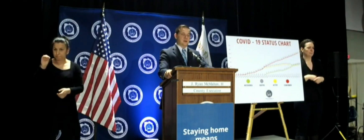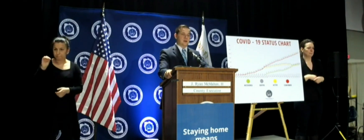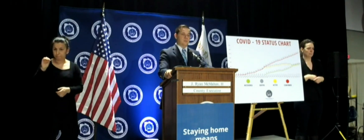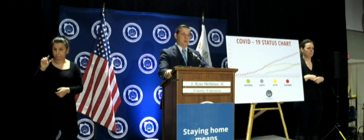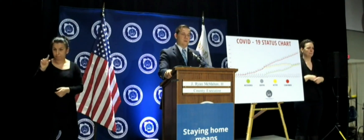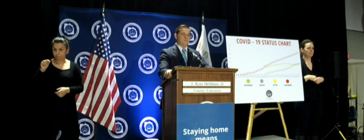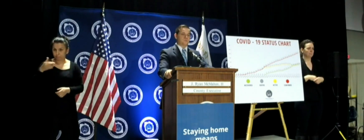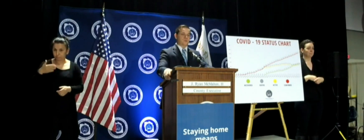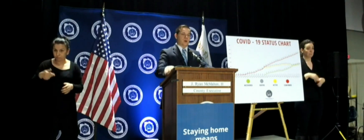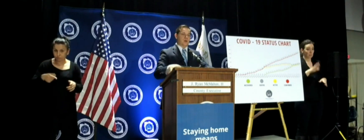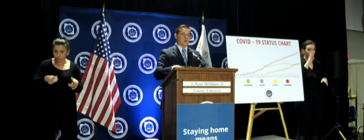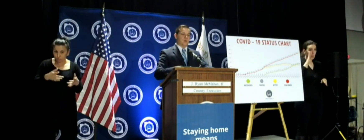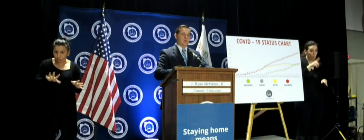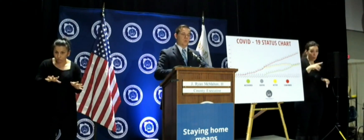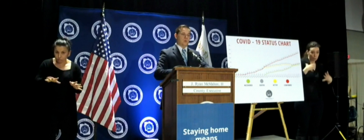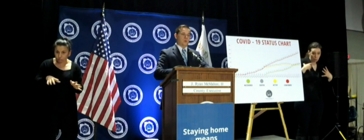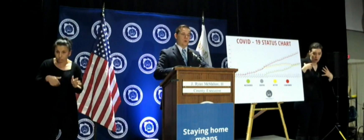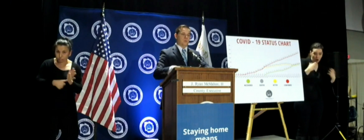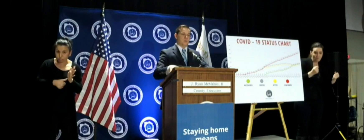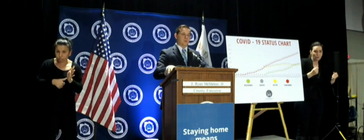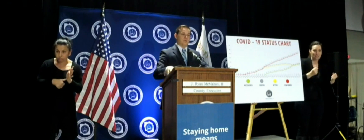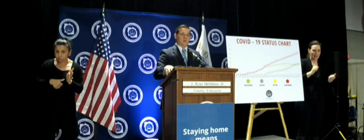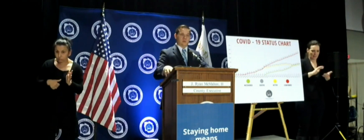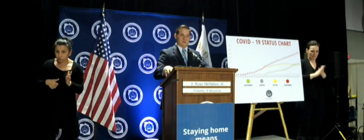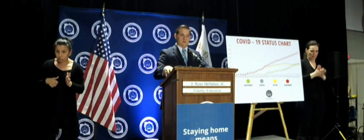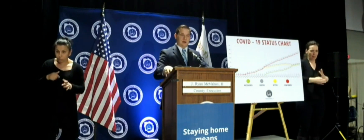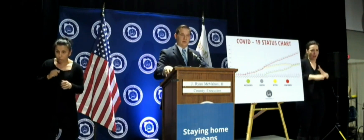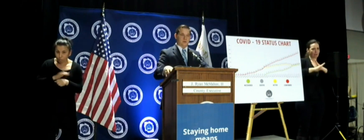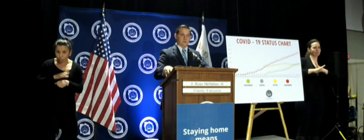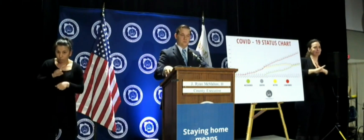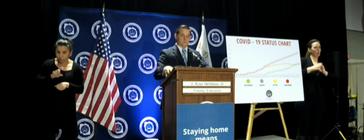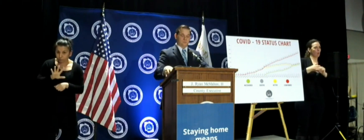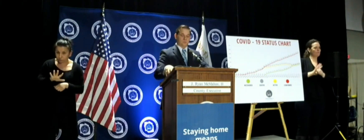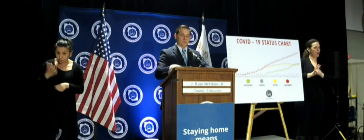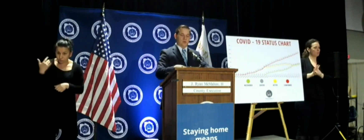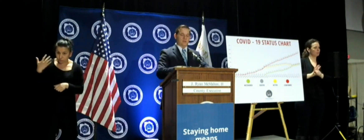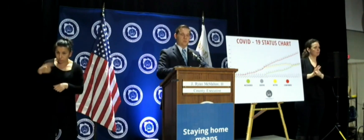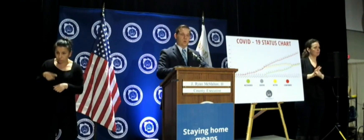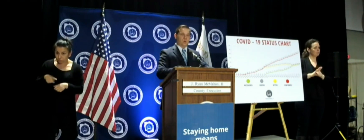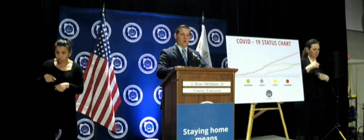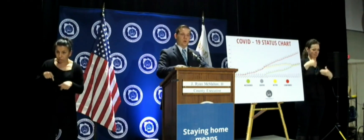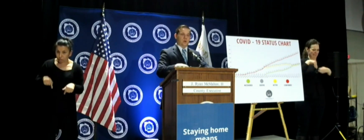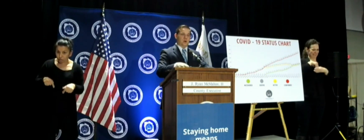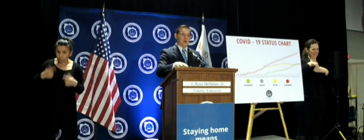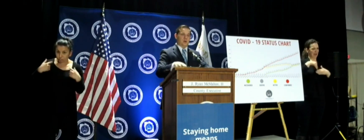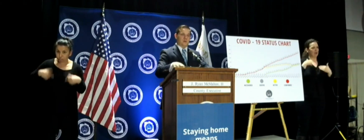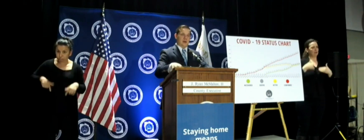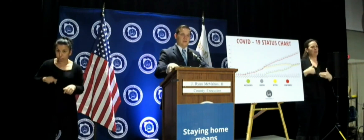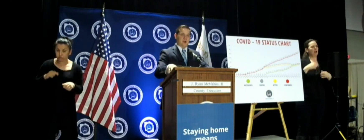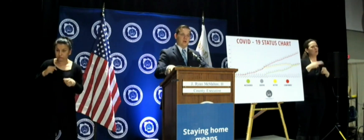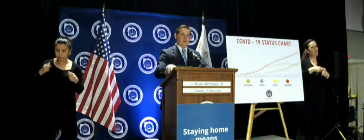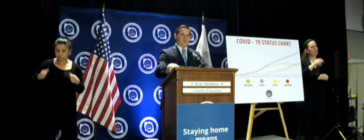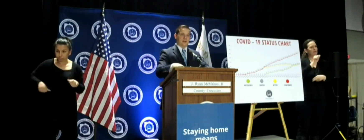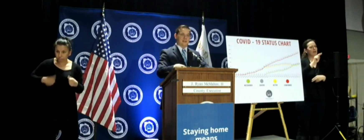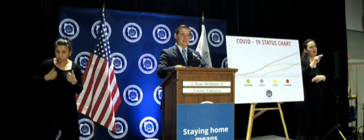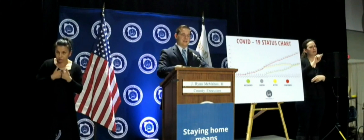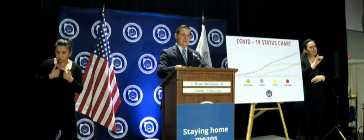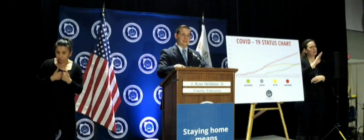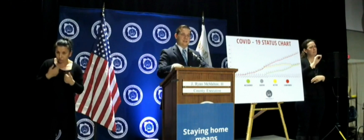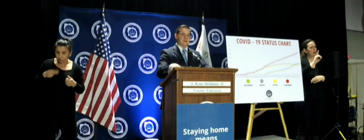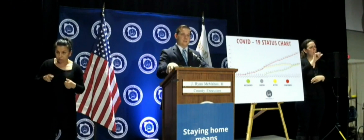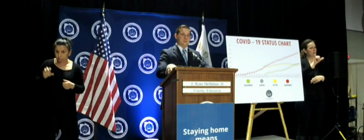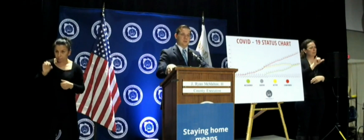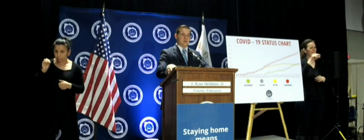interesting. But when we're living with this virus, it's more of having our